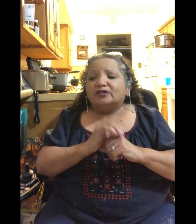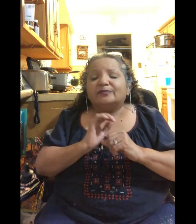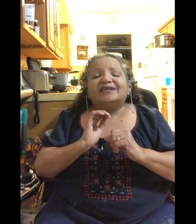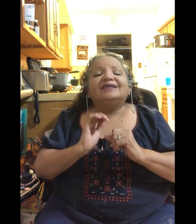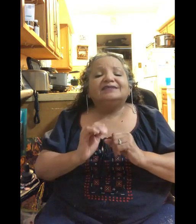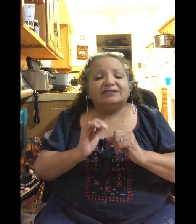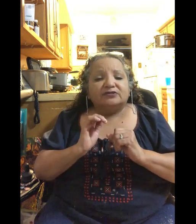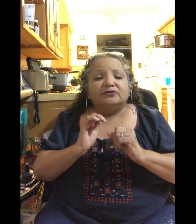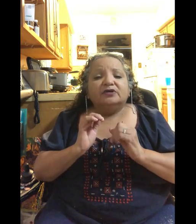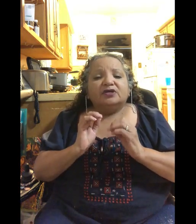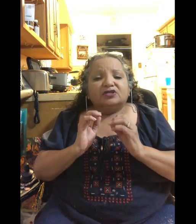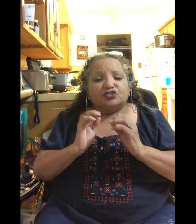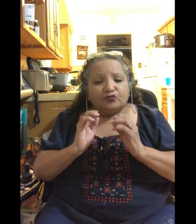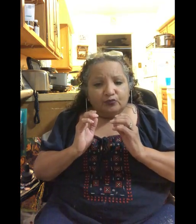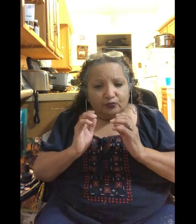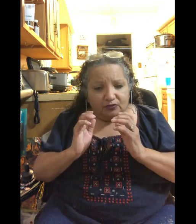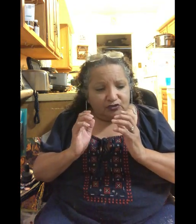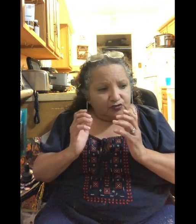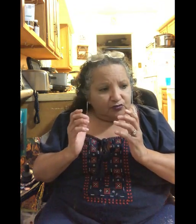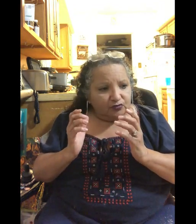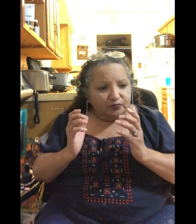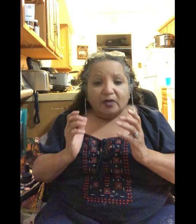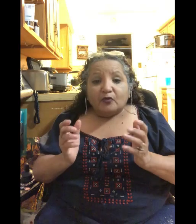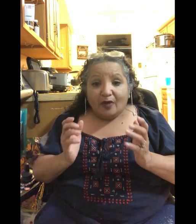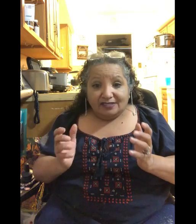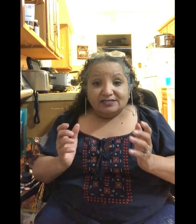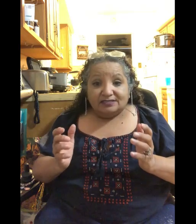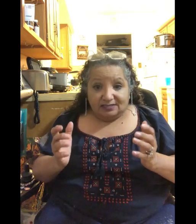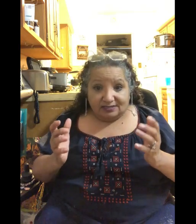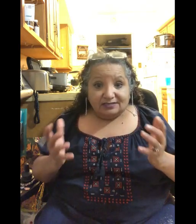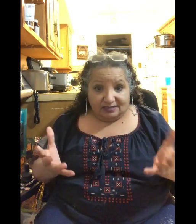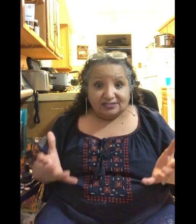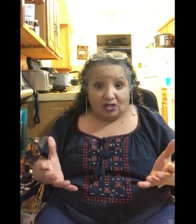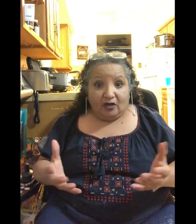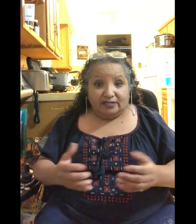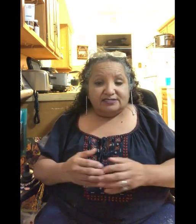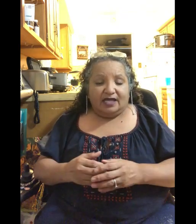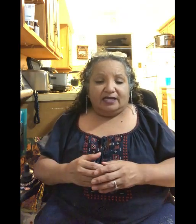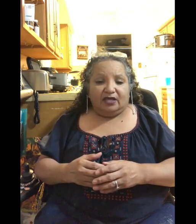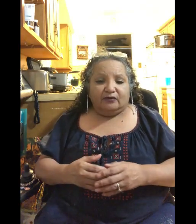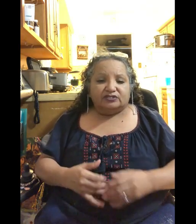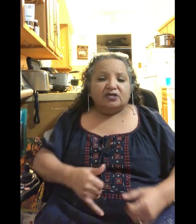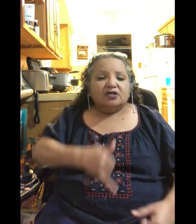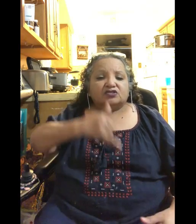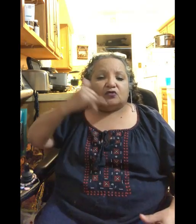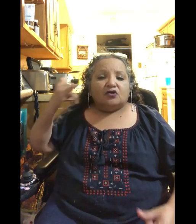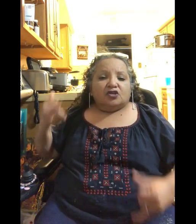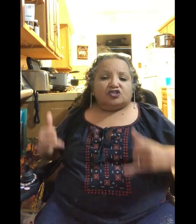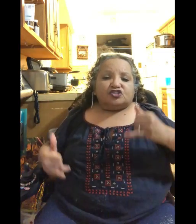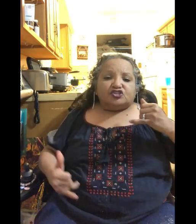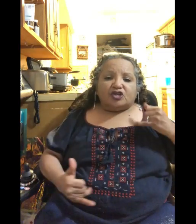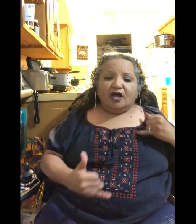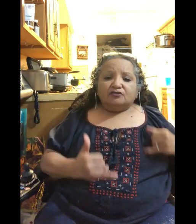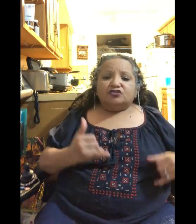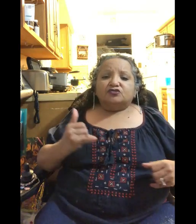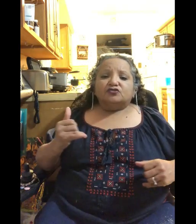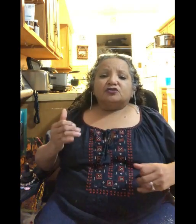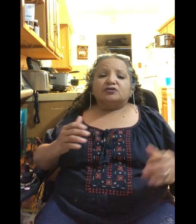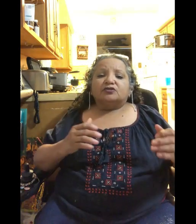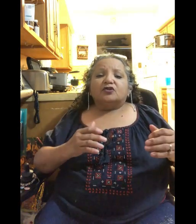be easier to memorize the song in sign language. So shout to the